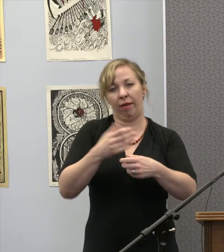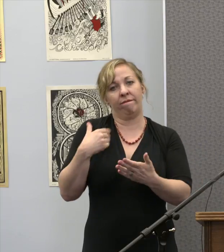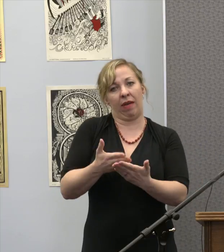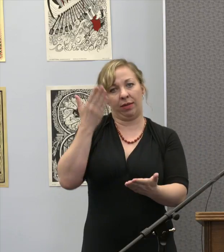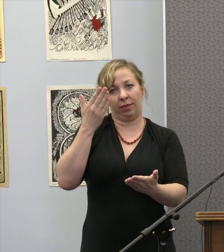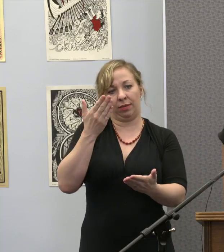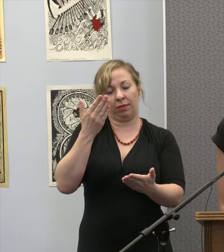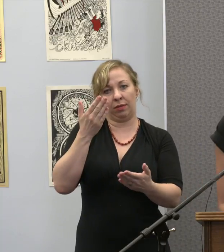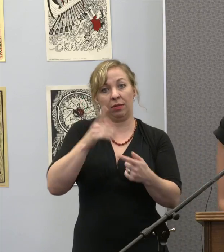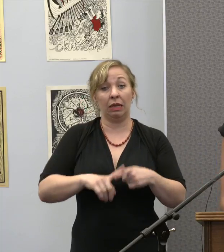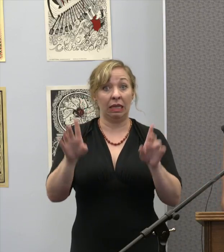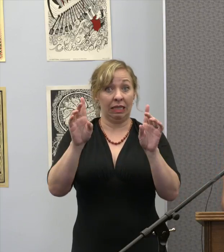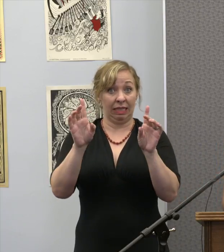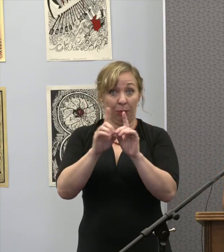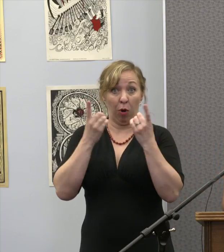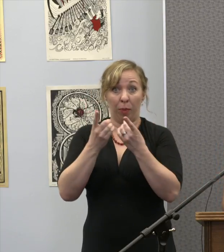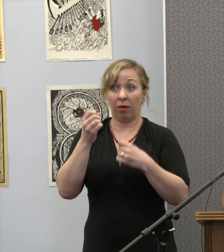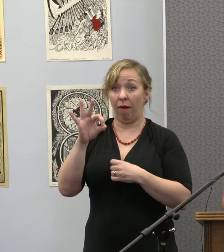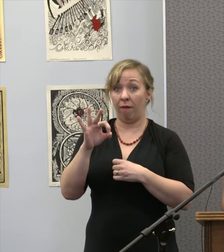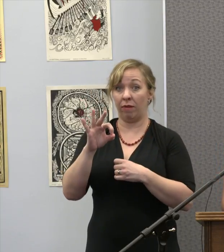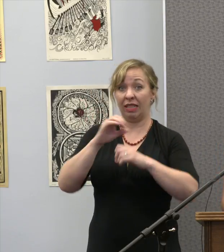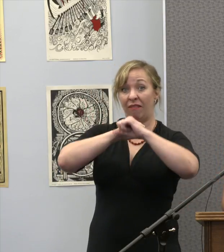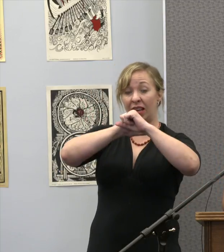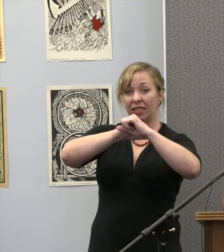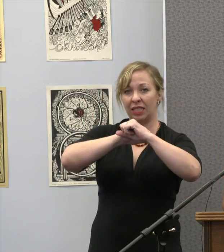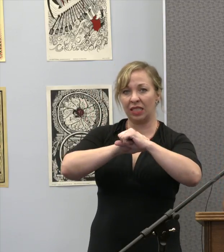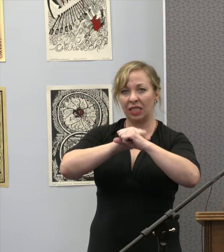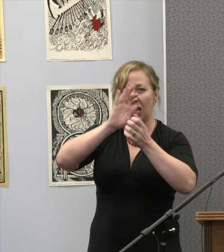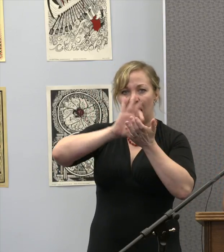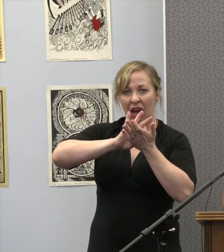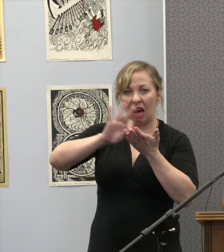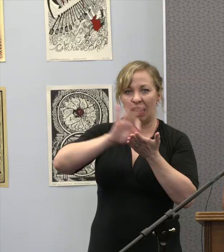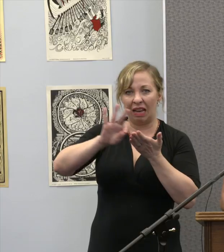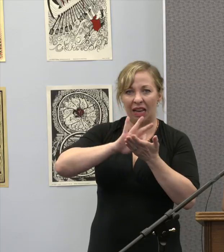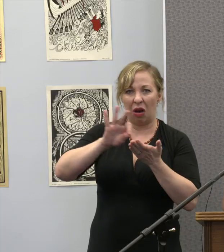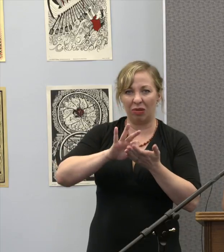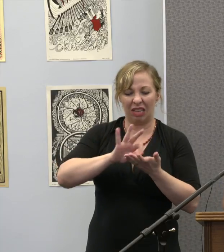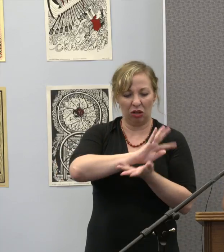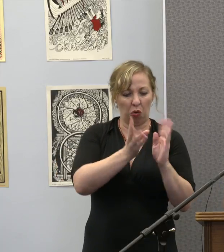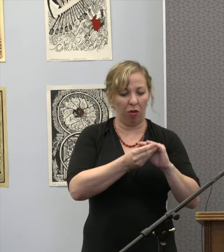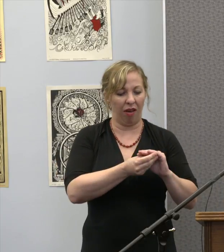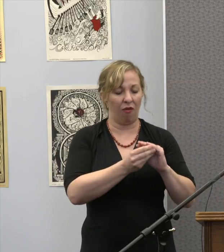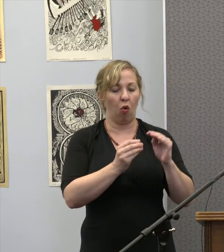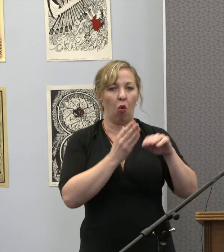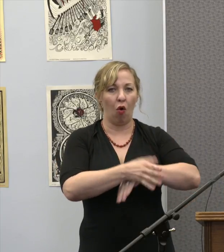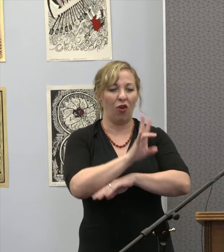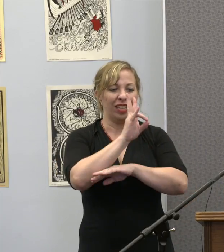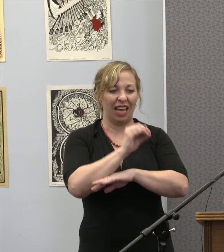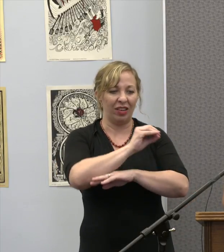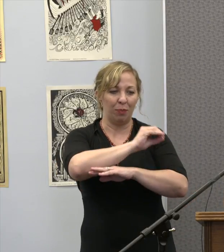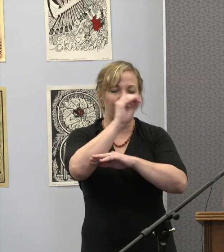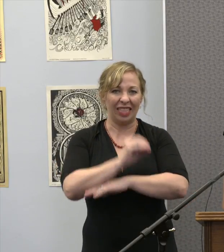Fact. The Department of Defense accounted for more than 70% of U.S. total